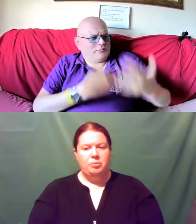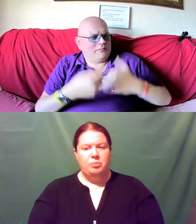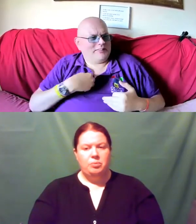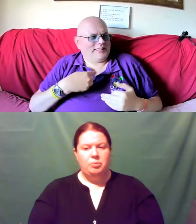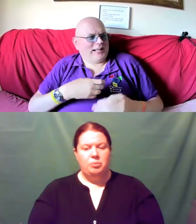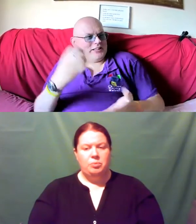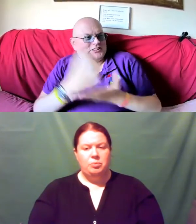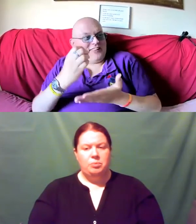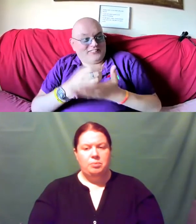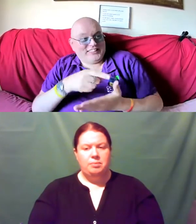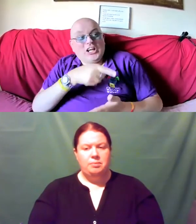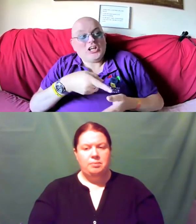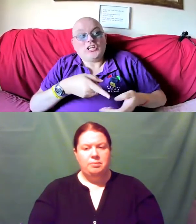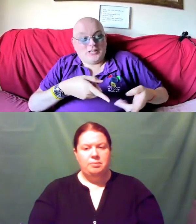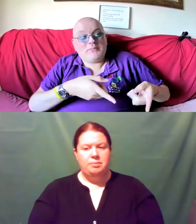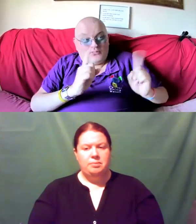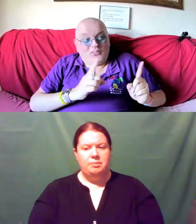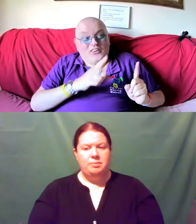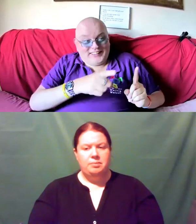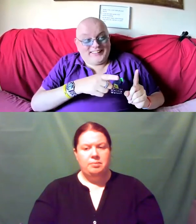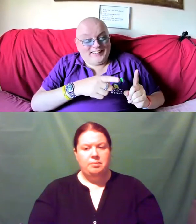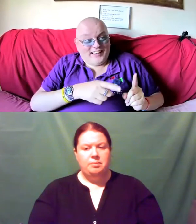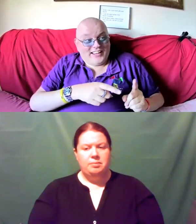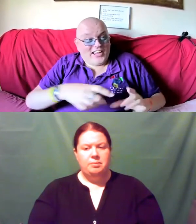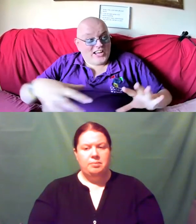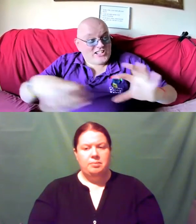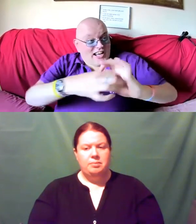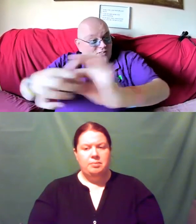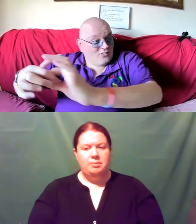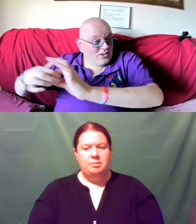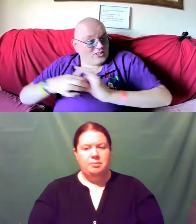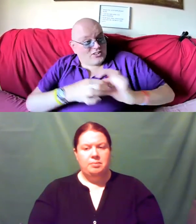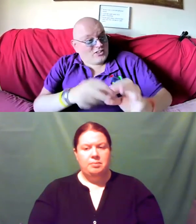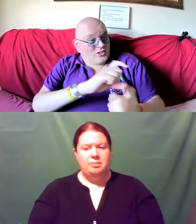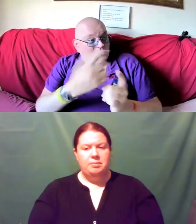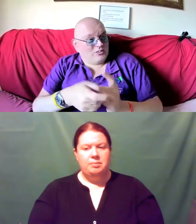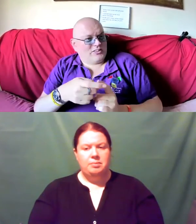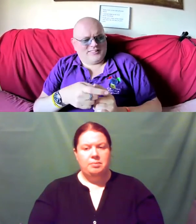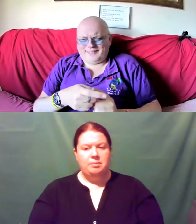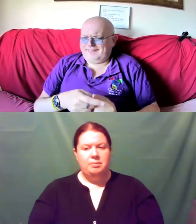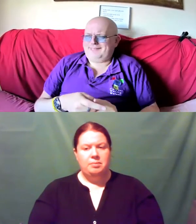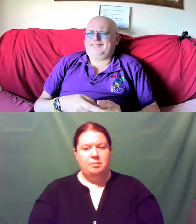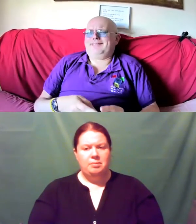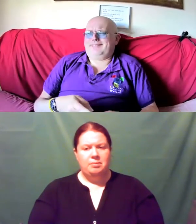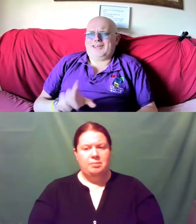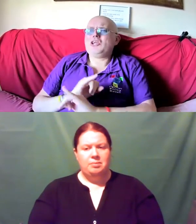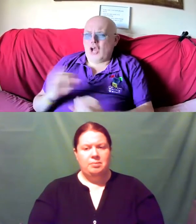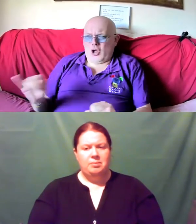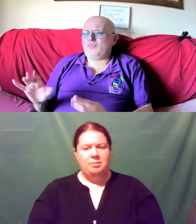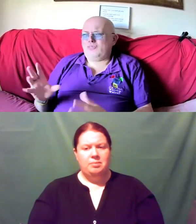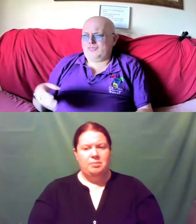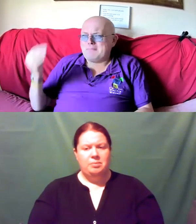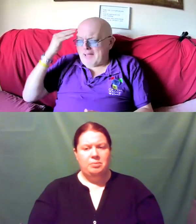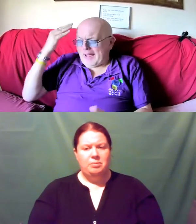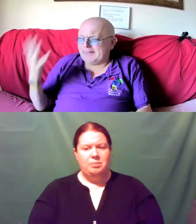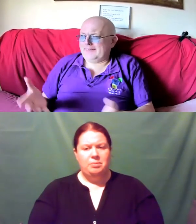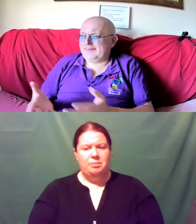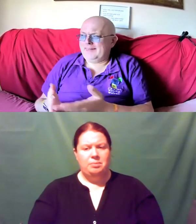charity, which is a network of all these communities, I would have just thought you were insane. So